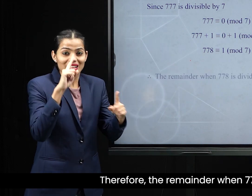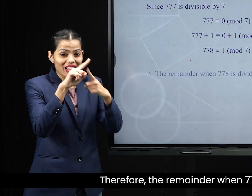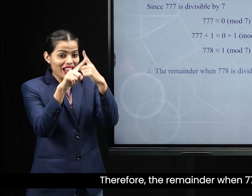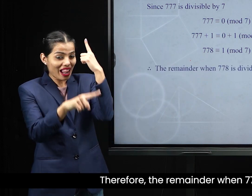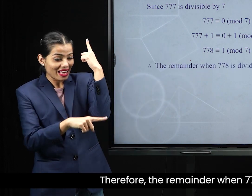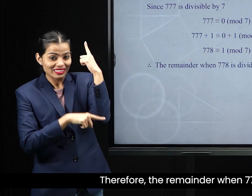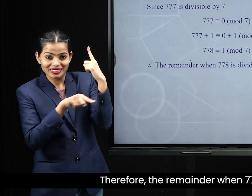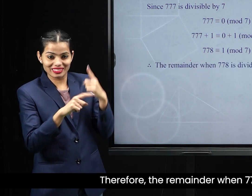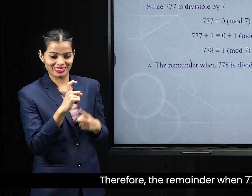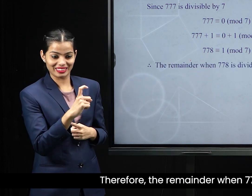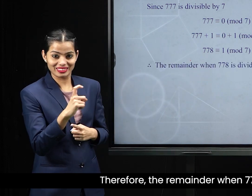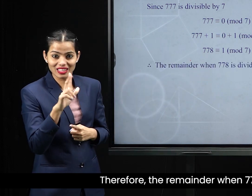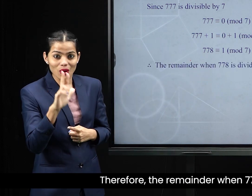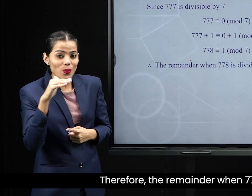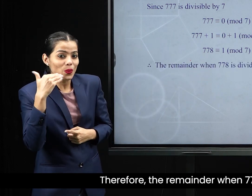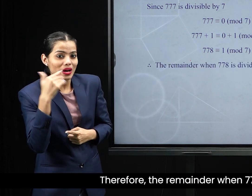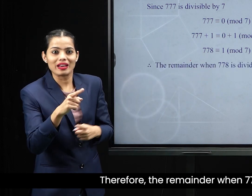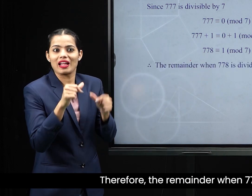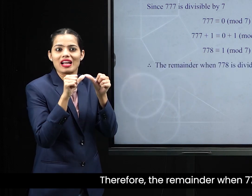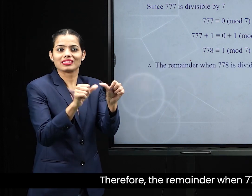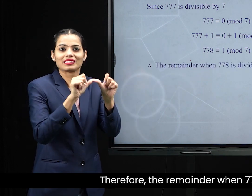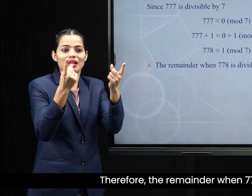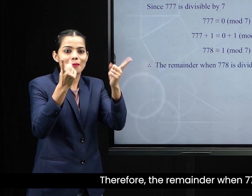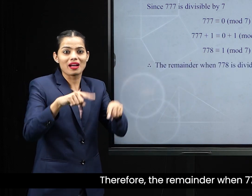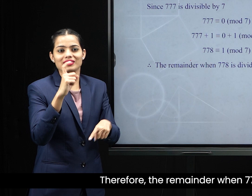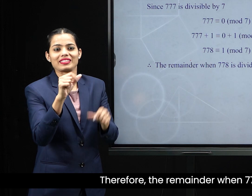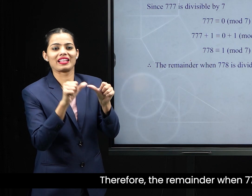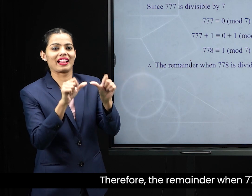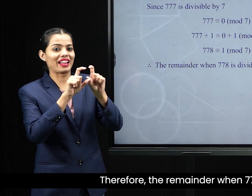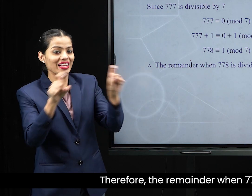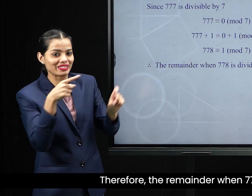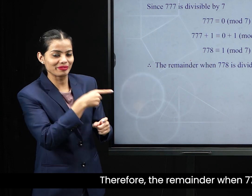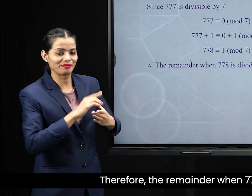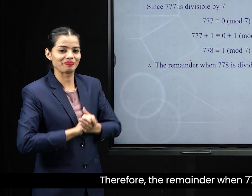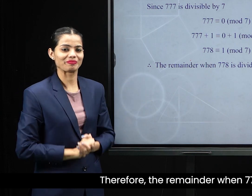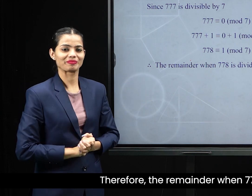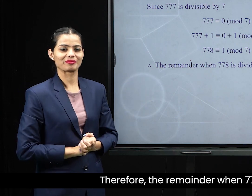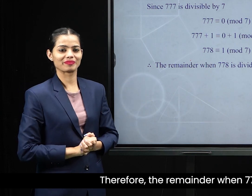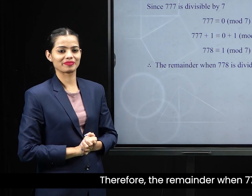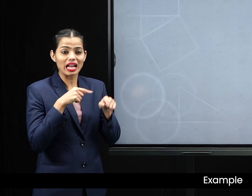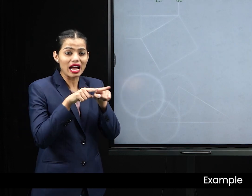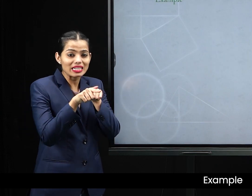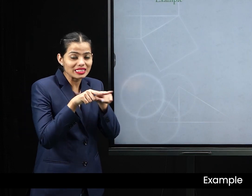Therefore, the remainder when 778 is divided by 7 is 1.